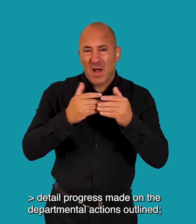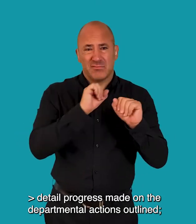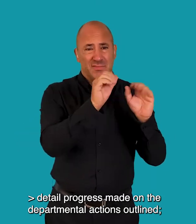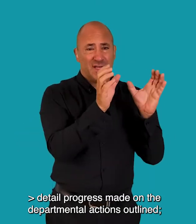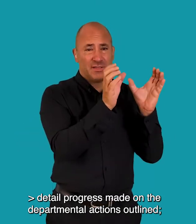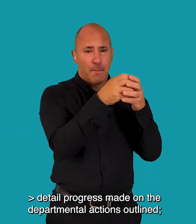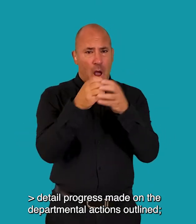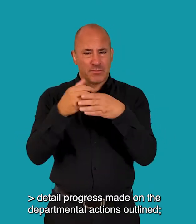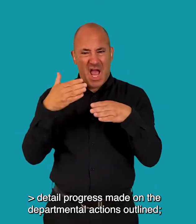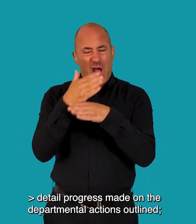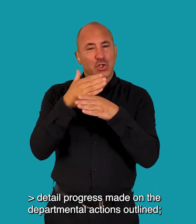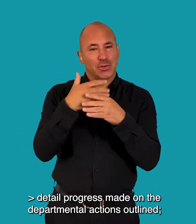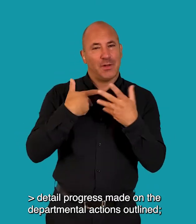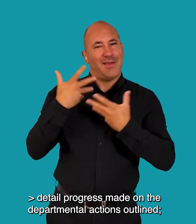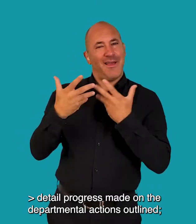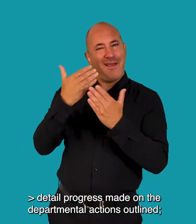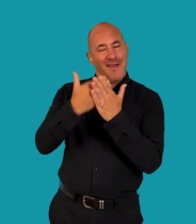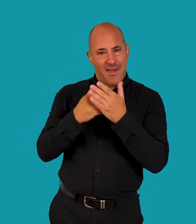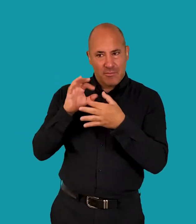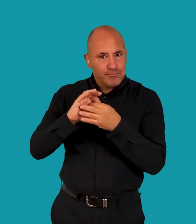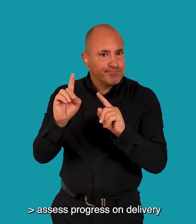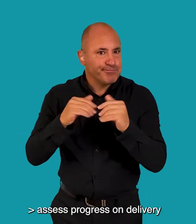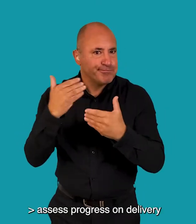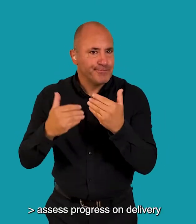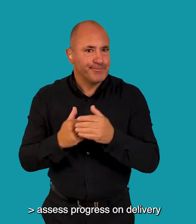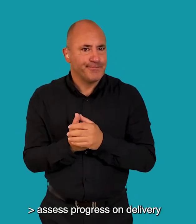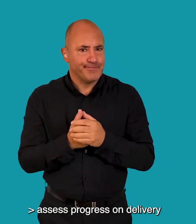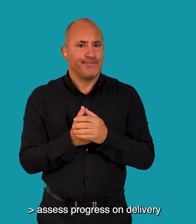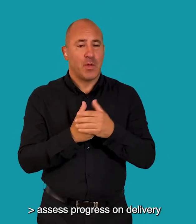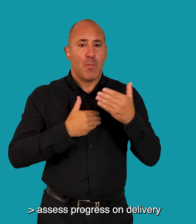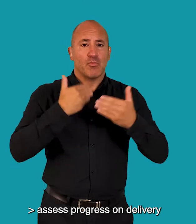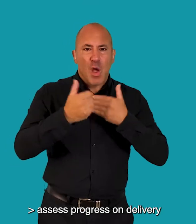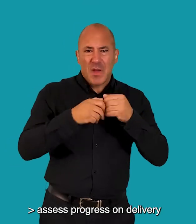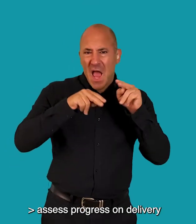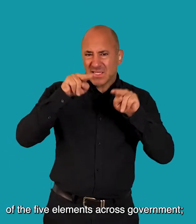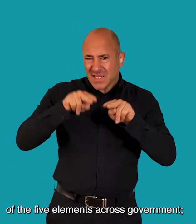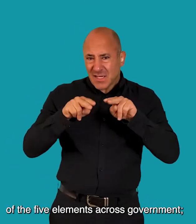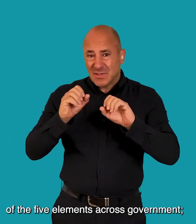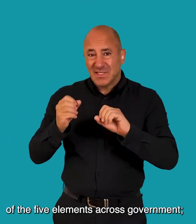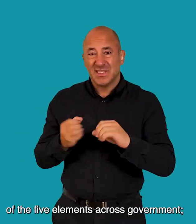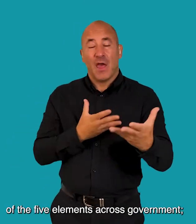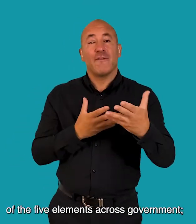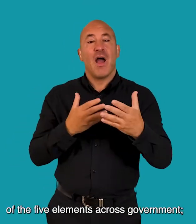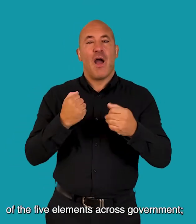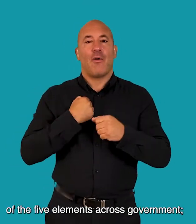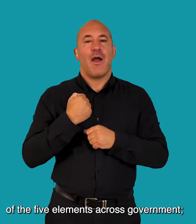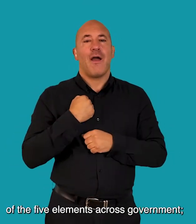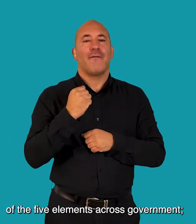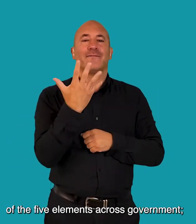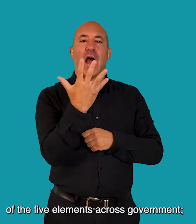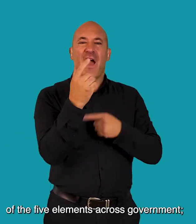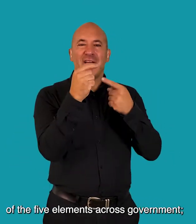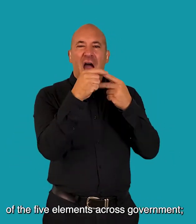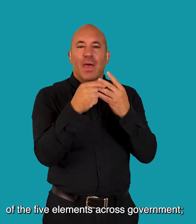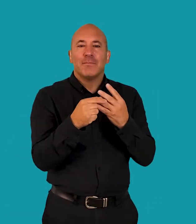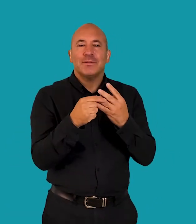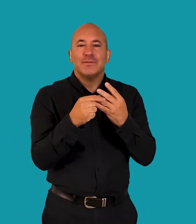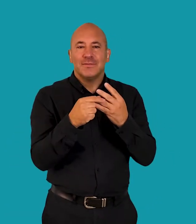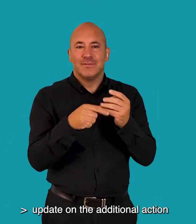departmental actions outlined, assess progress on delivery of the 5 elements across government,